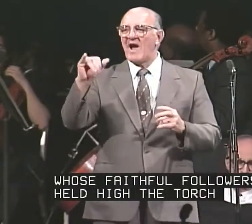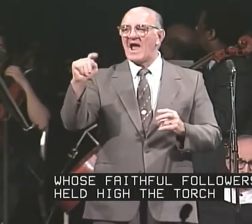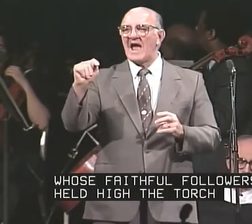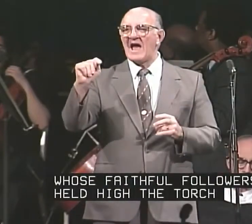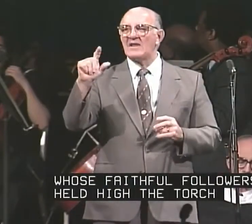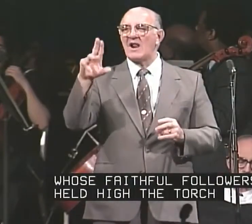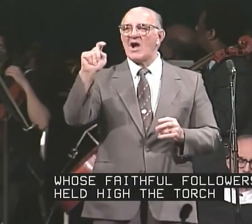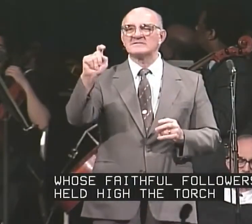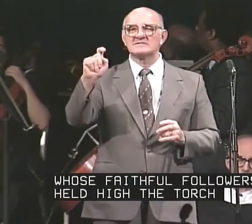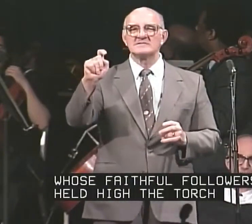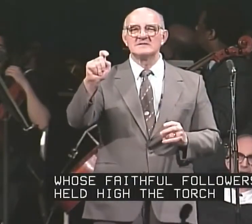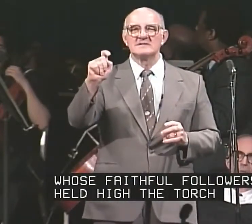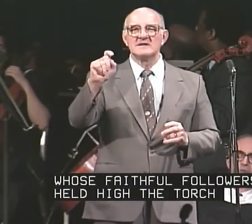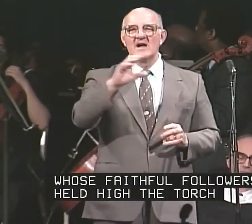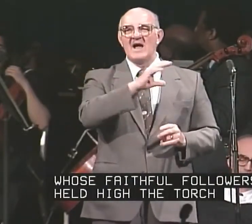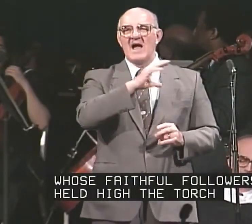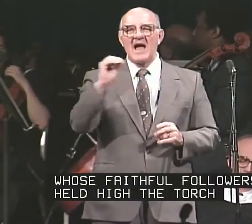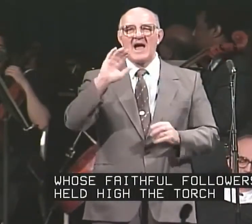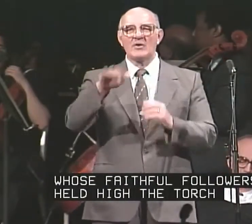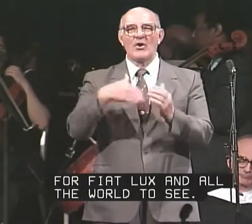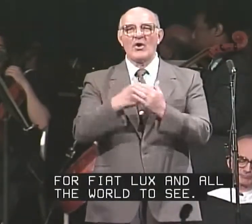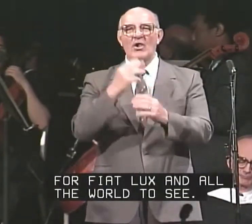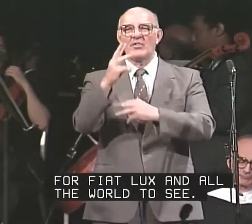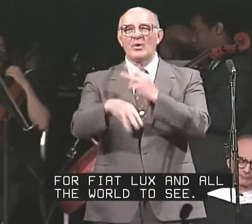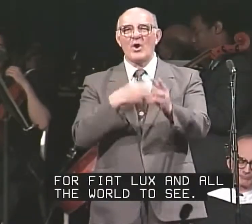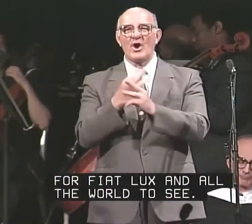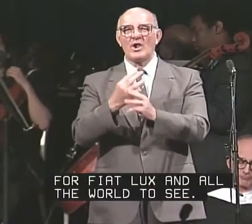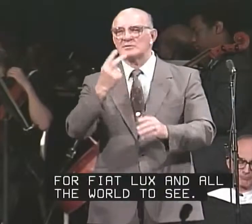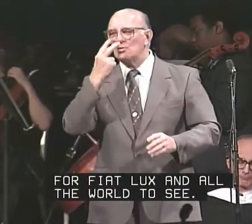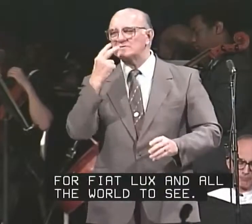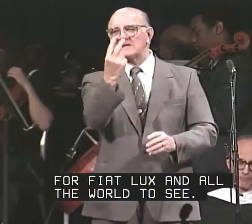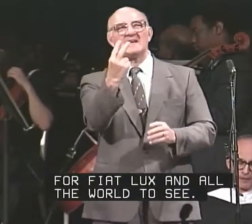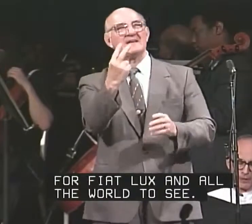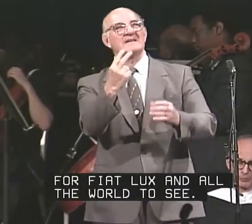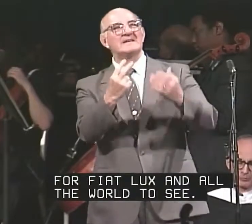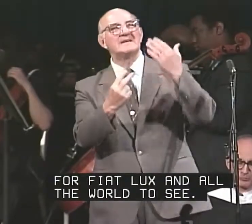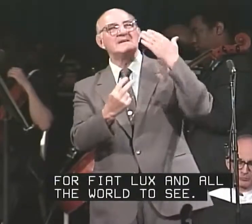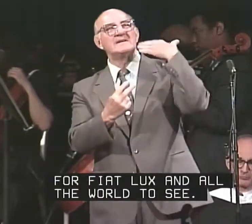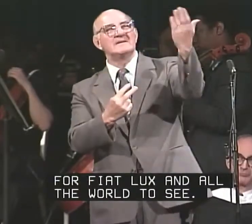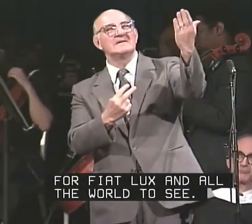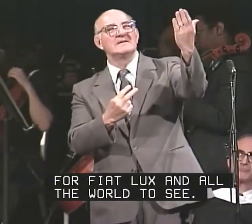fire looks and all the world to see.